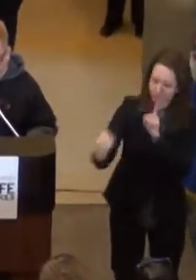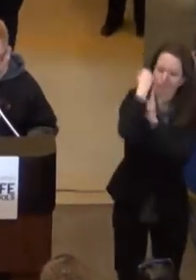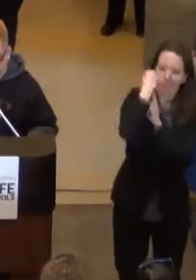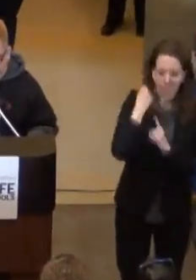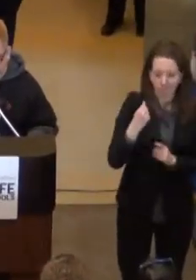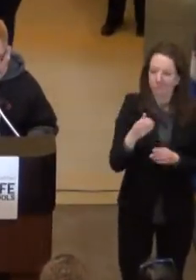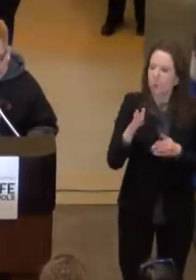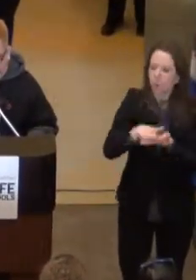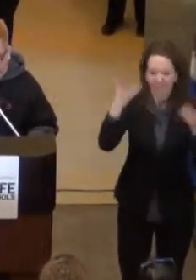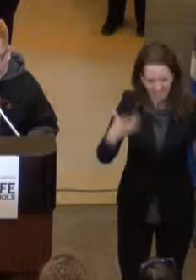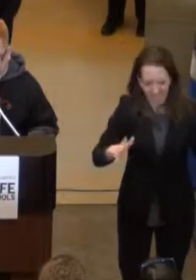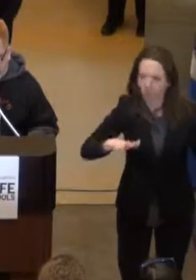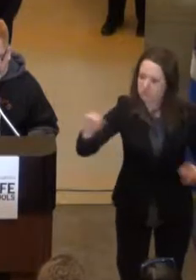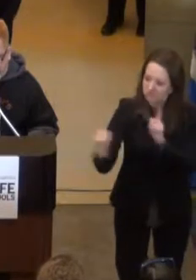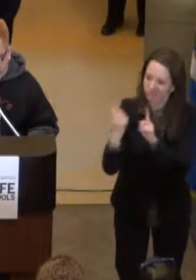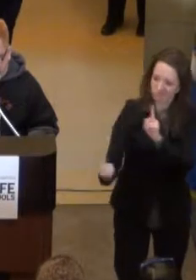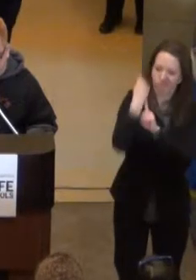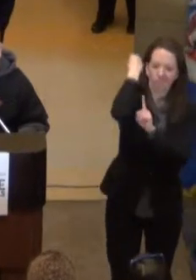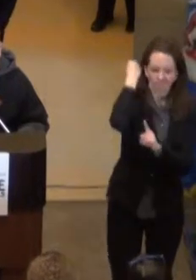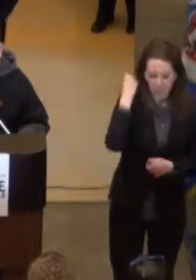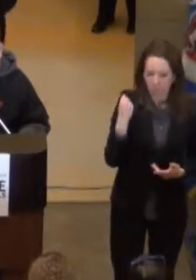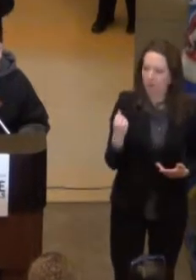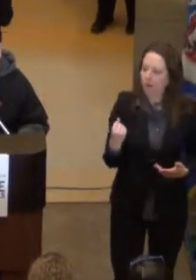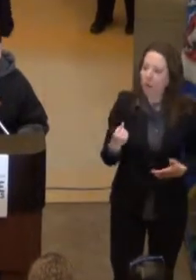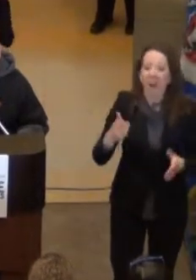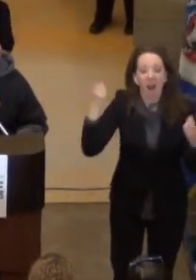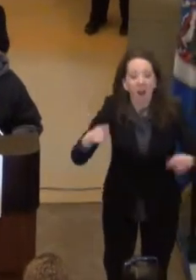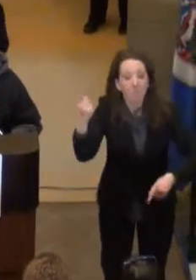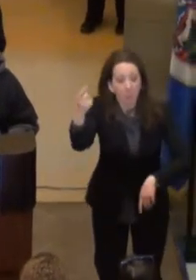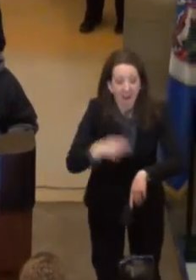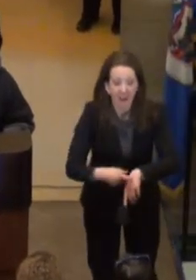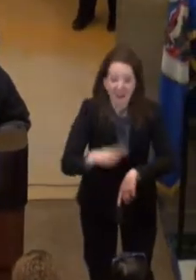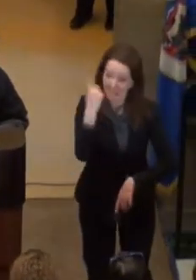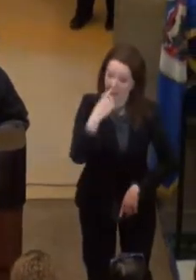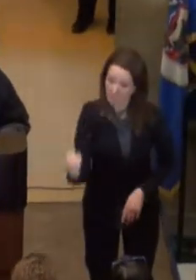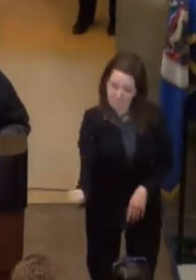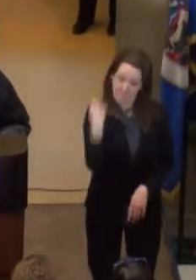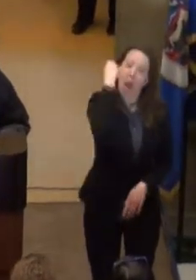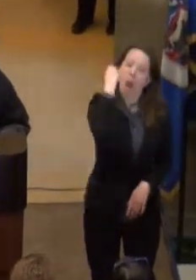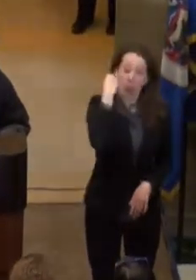school. One time, he punched me in the face